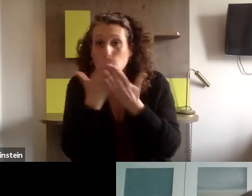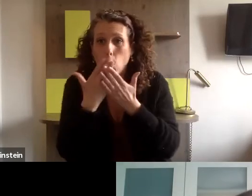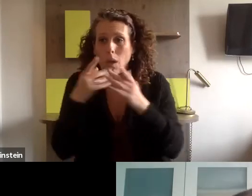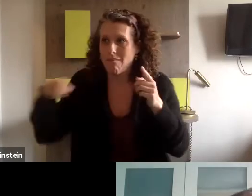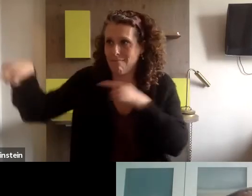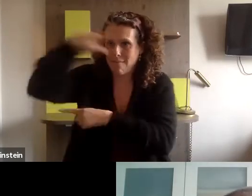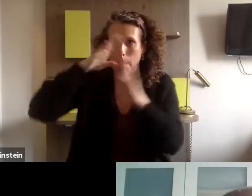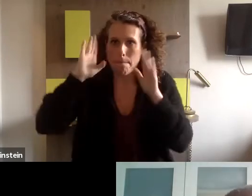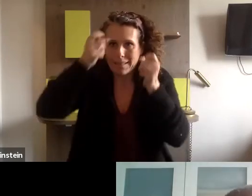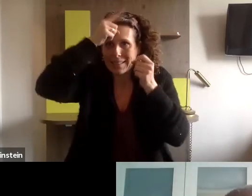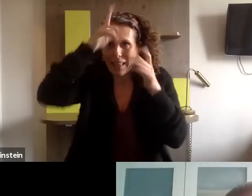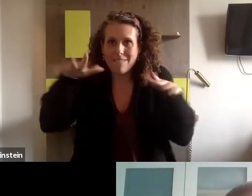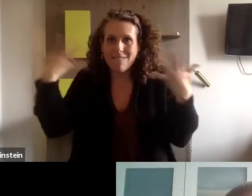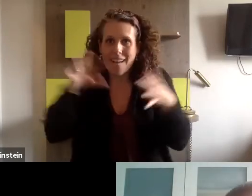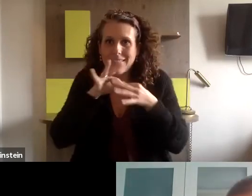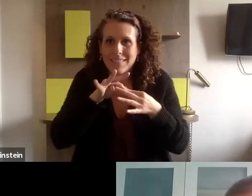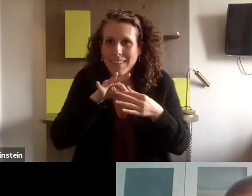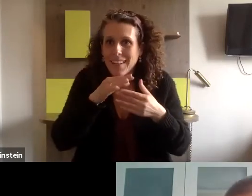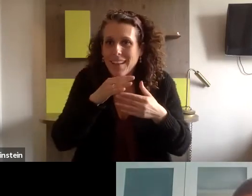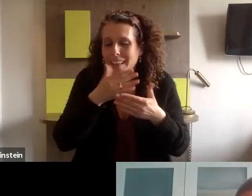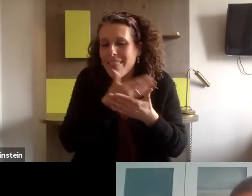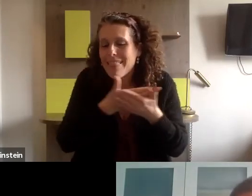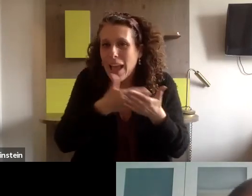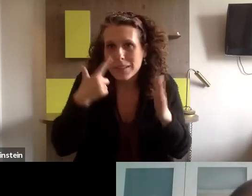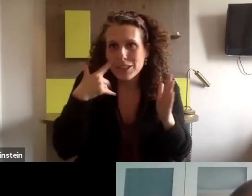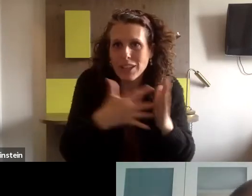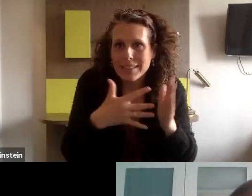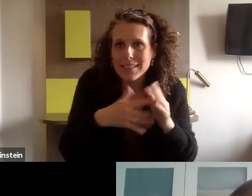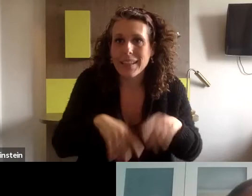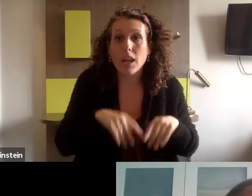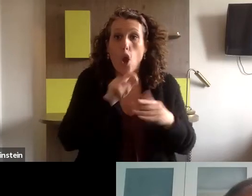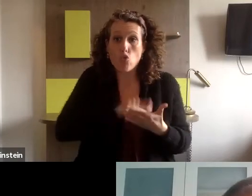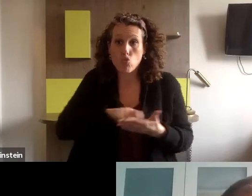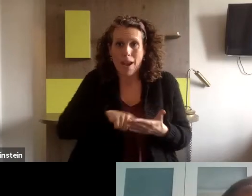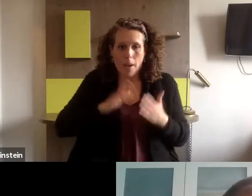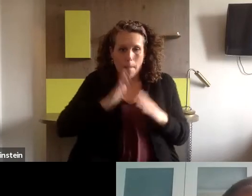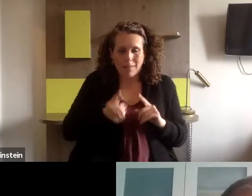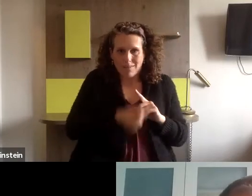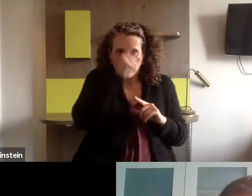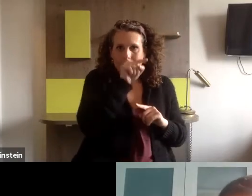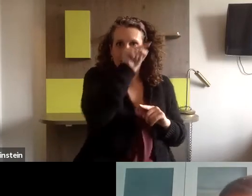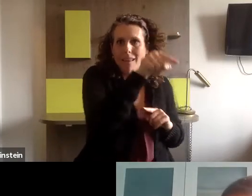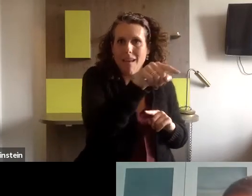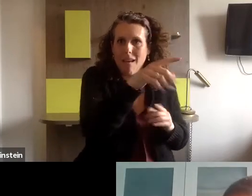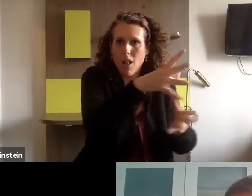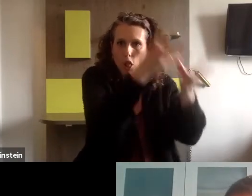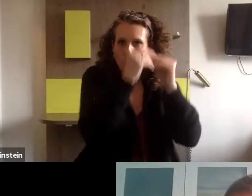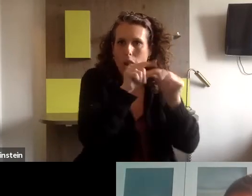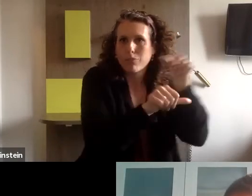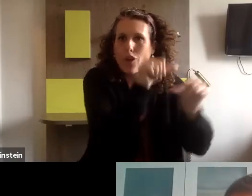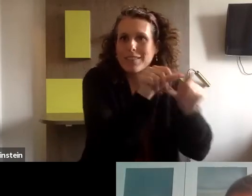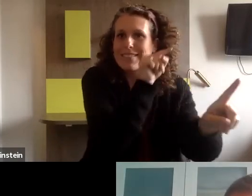A rater needs to know more about it than a learner, obviously. And a really big issue we have here right now